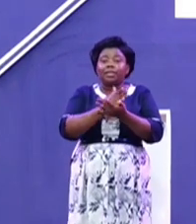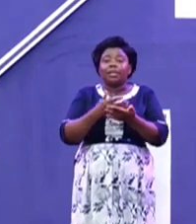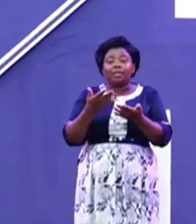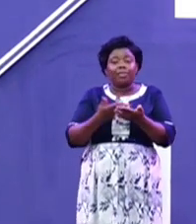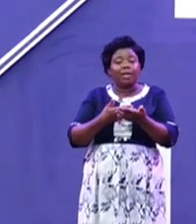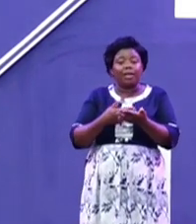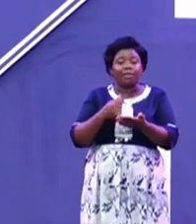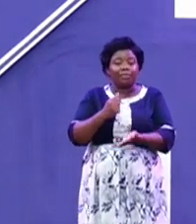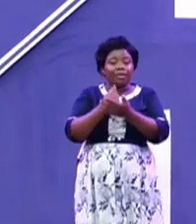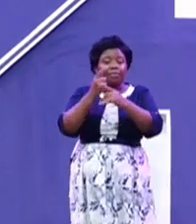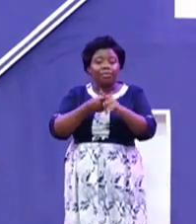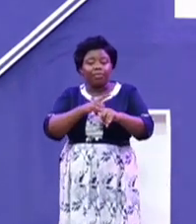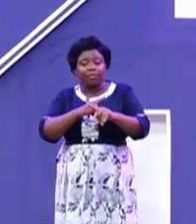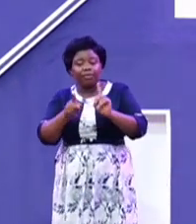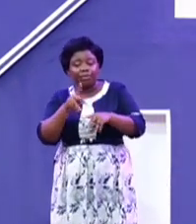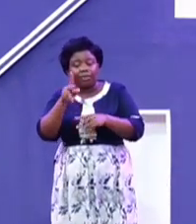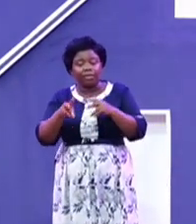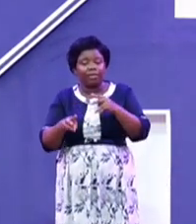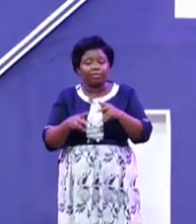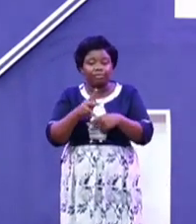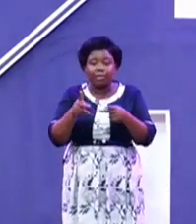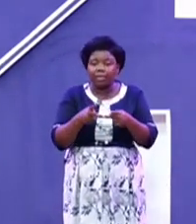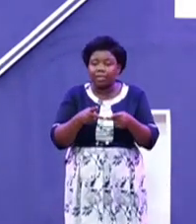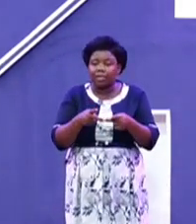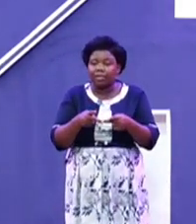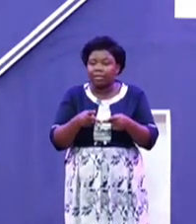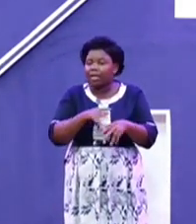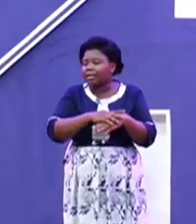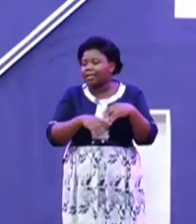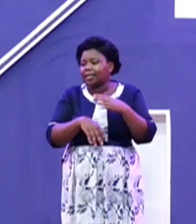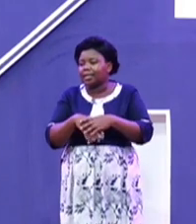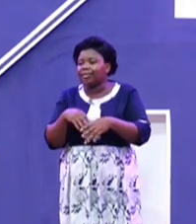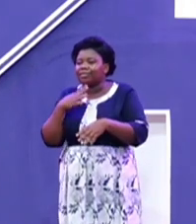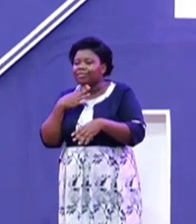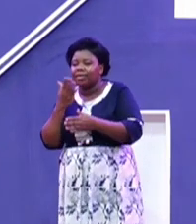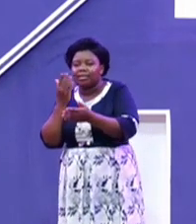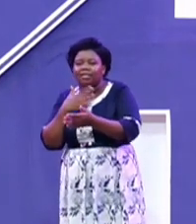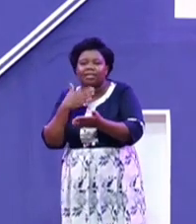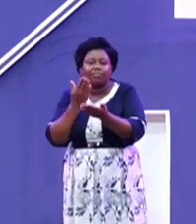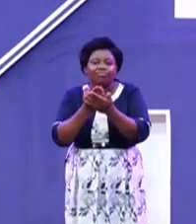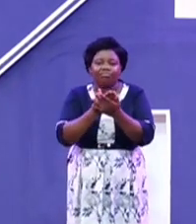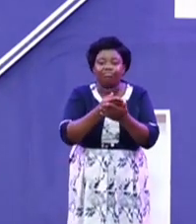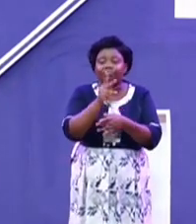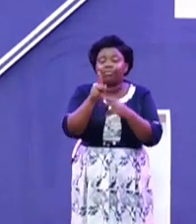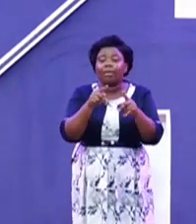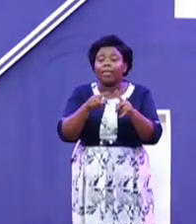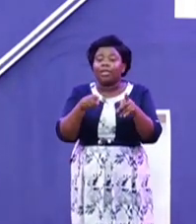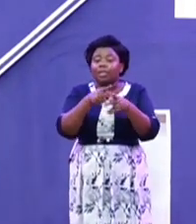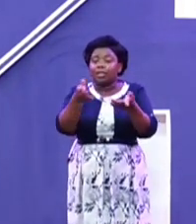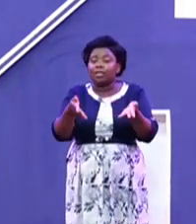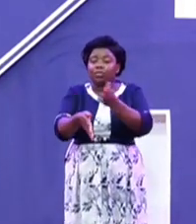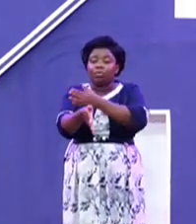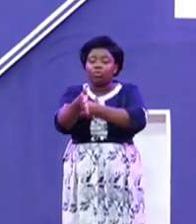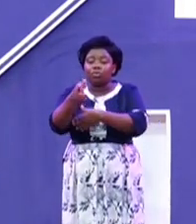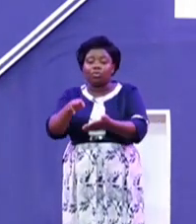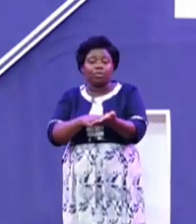bwe babujja walala teyeetaaga kubadhalinga bantu naye ayo yesoosi Katonda gye yateekawo gye